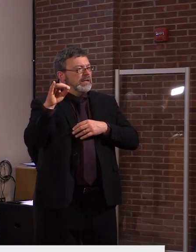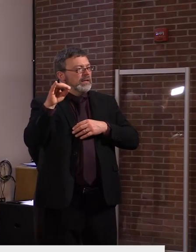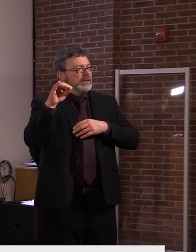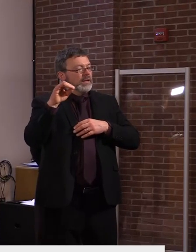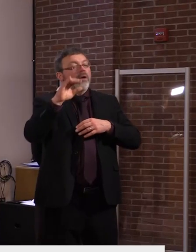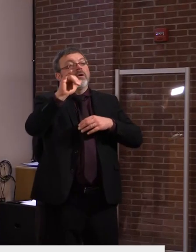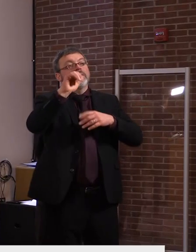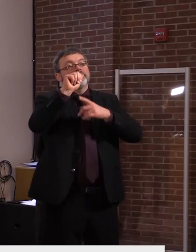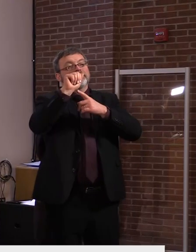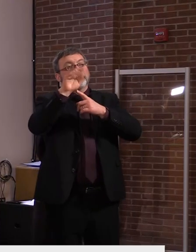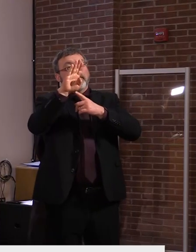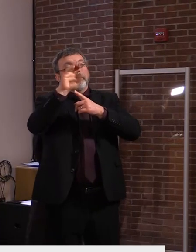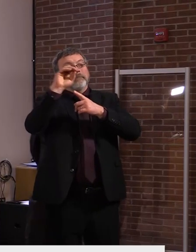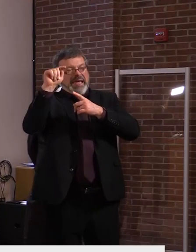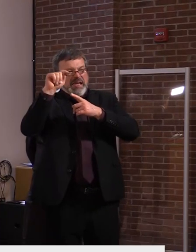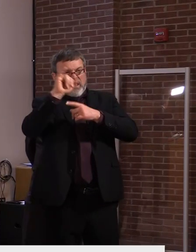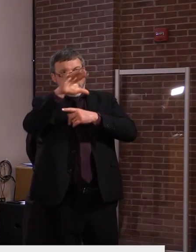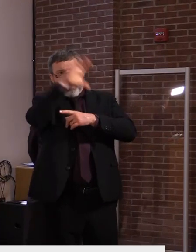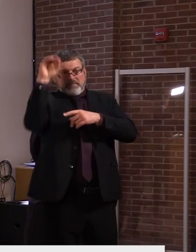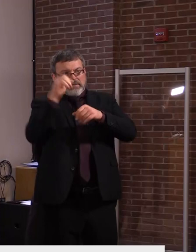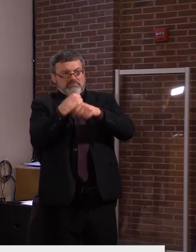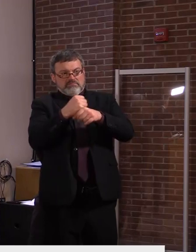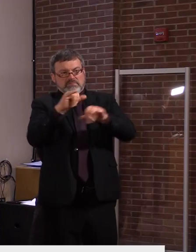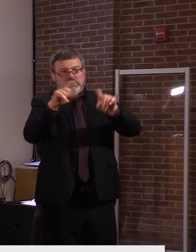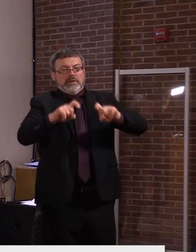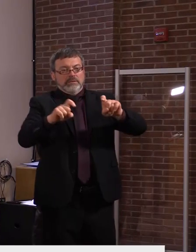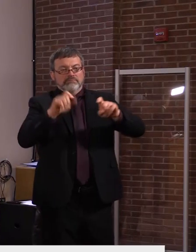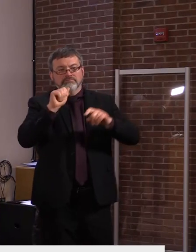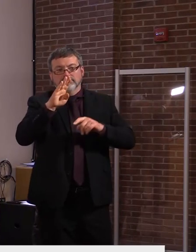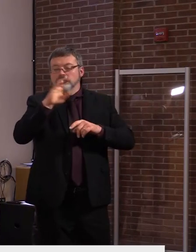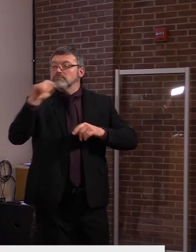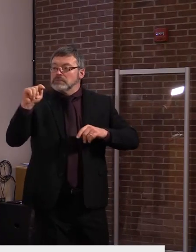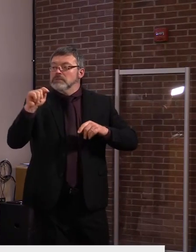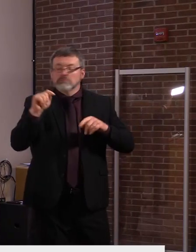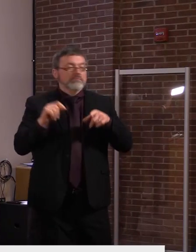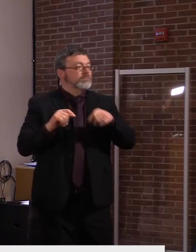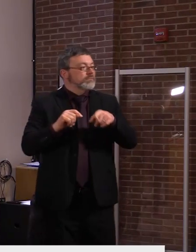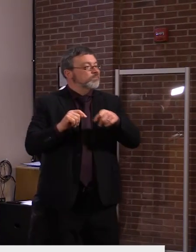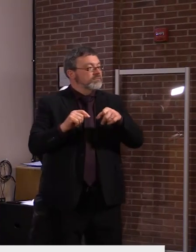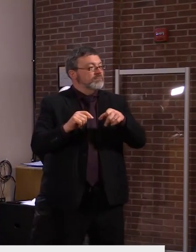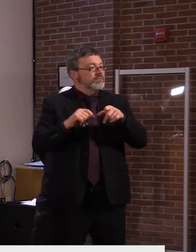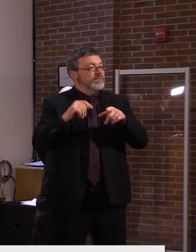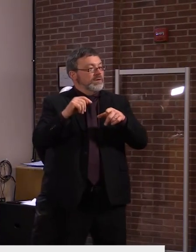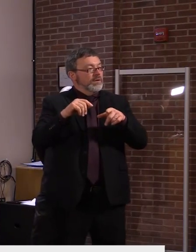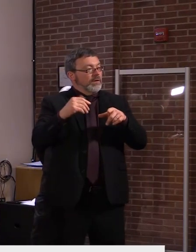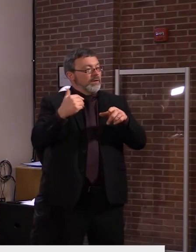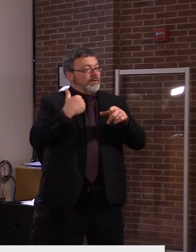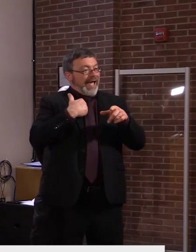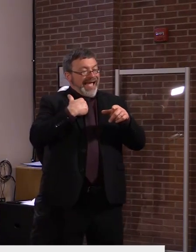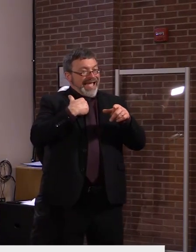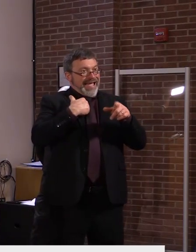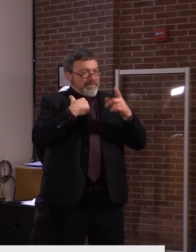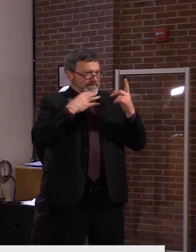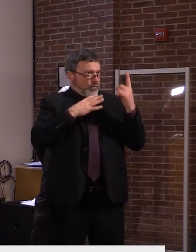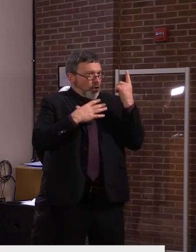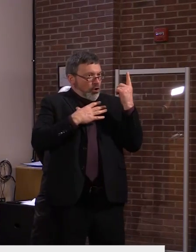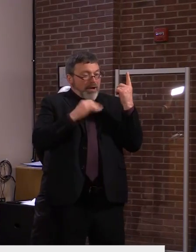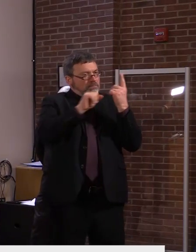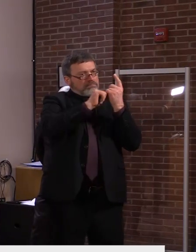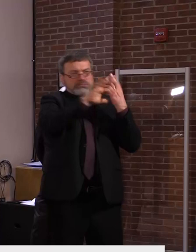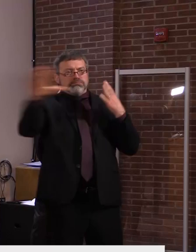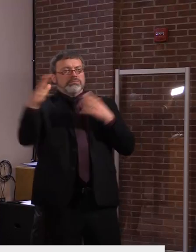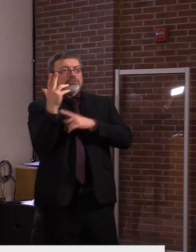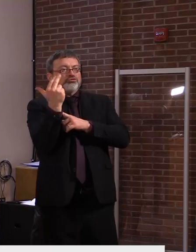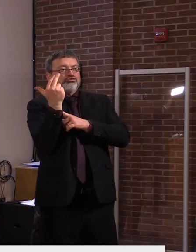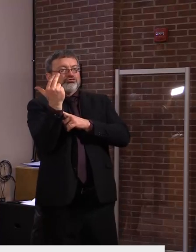antigen tests, and now there are 13 manufacturers, and so the production will increase.